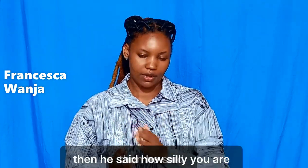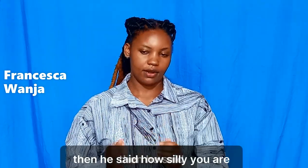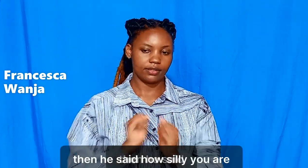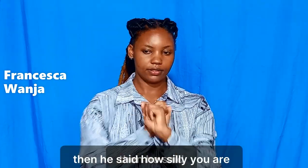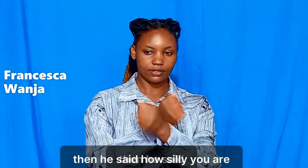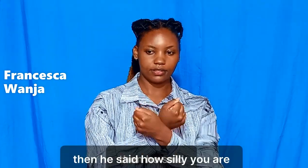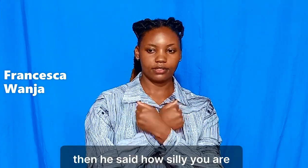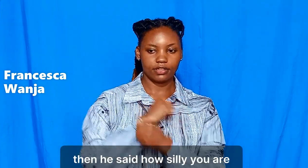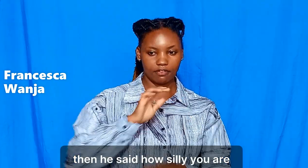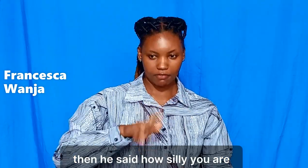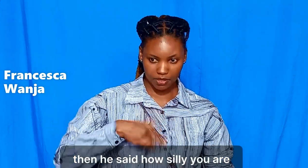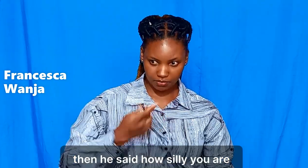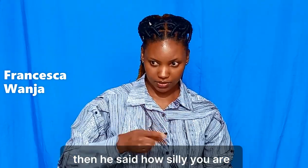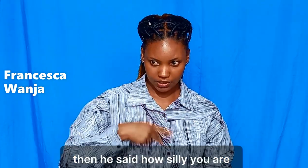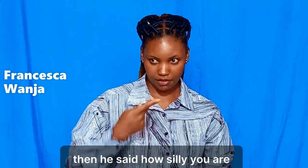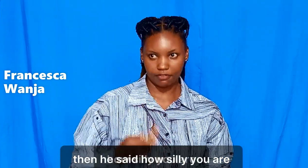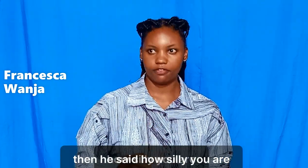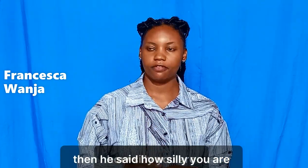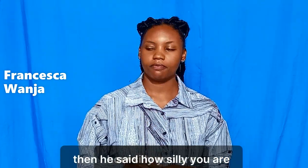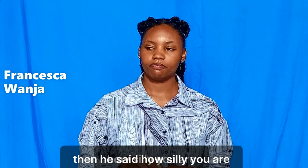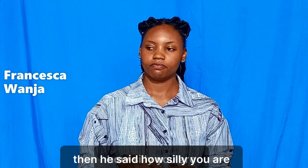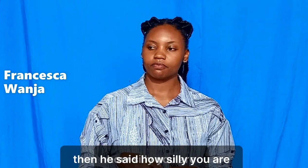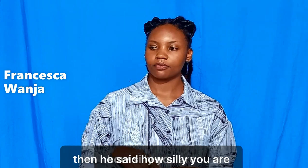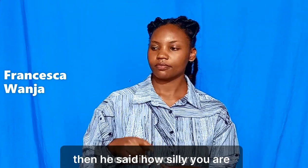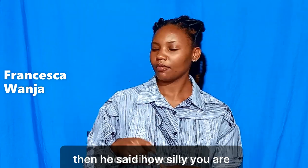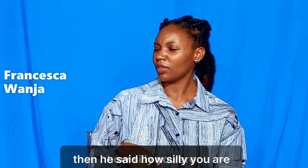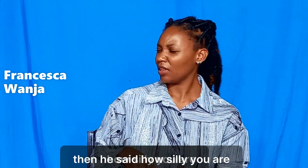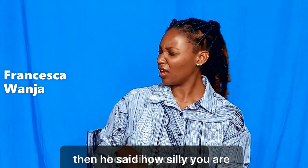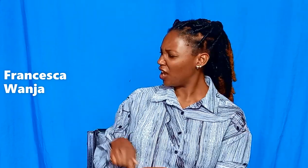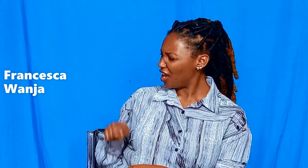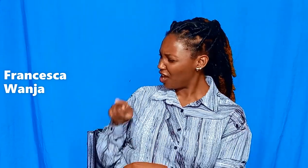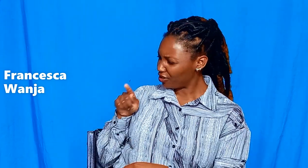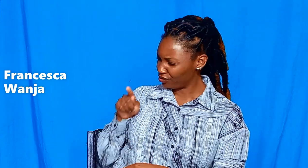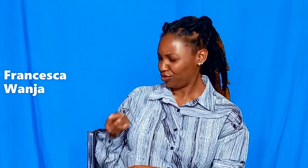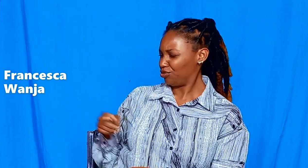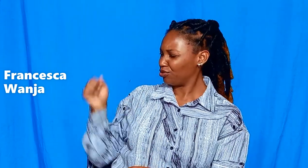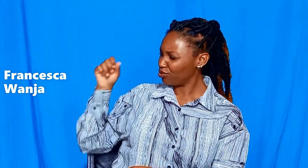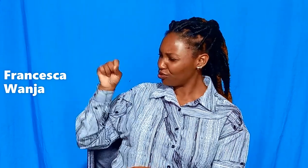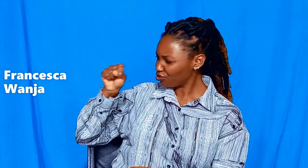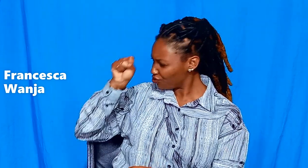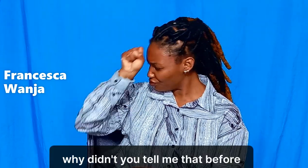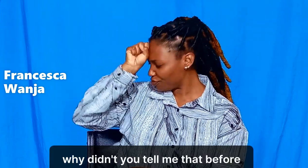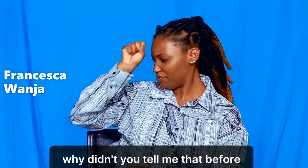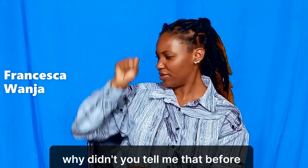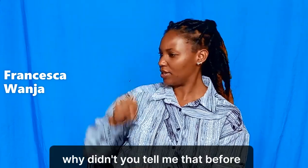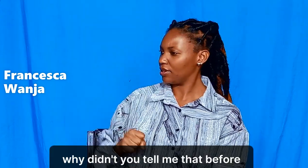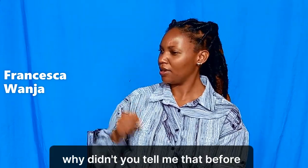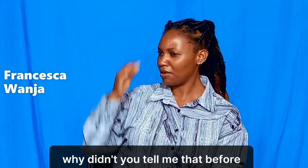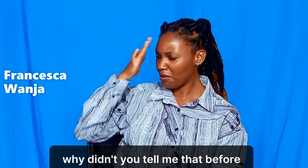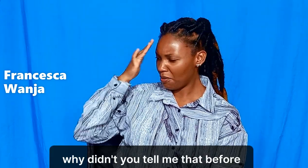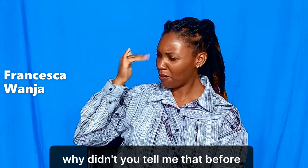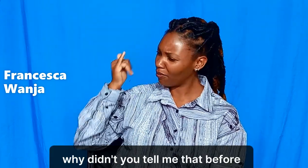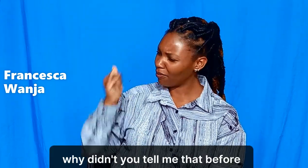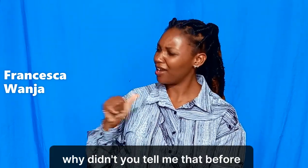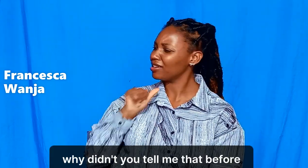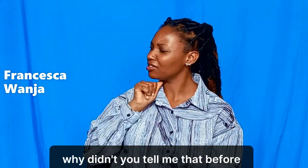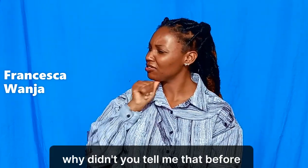said, How silly you are. Why didn't you tell me that before?